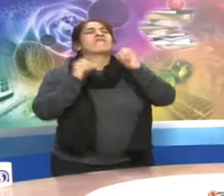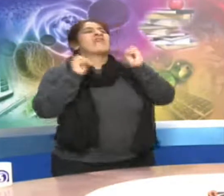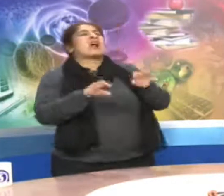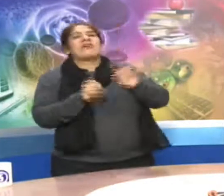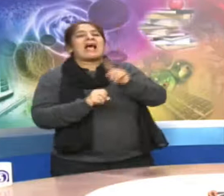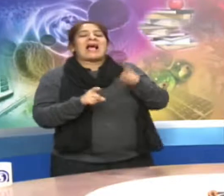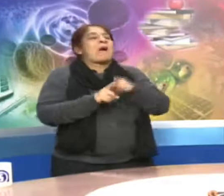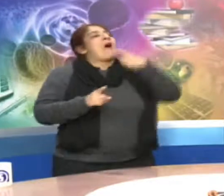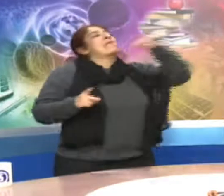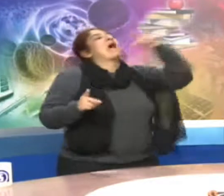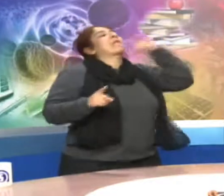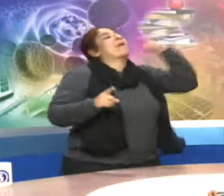grievances.